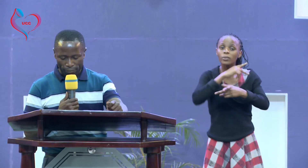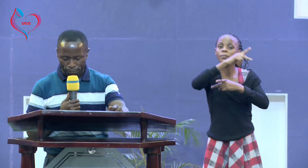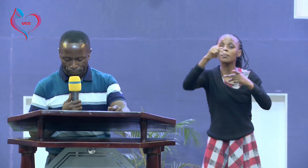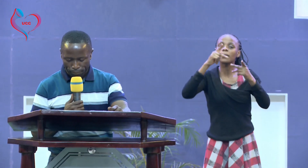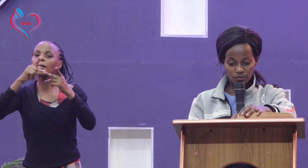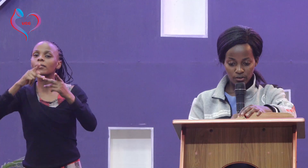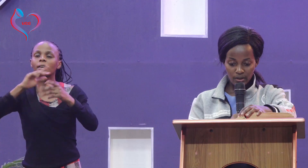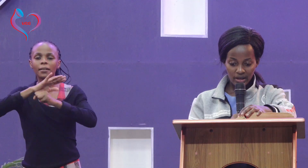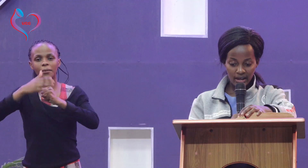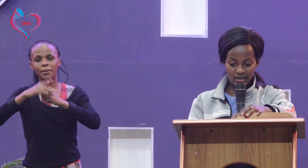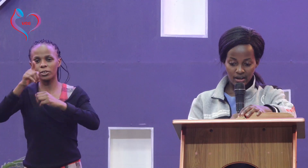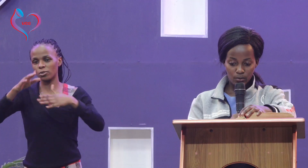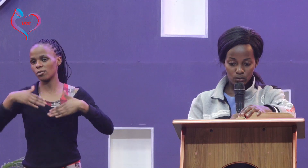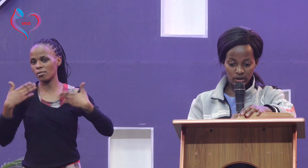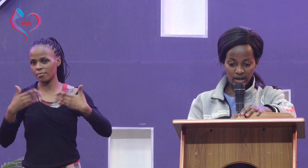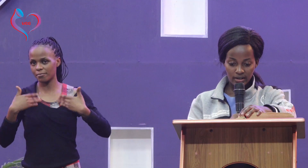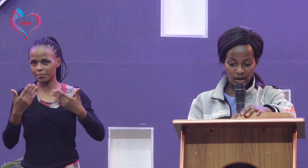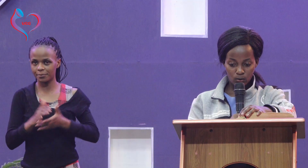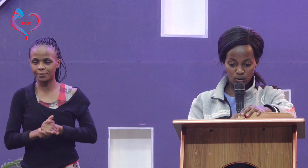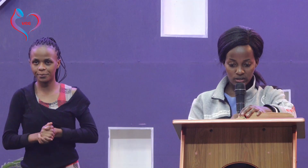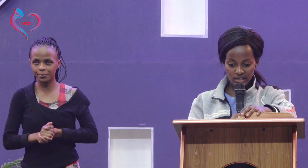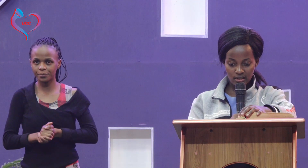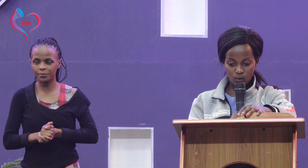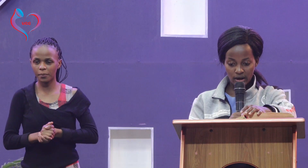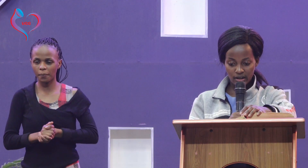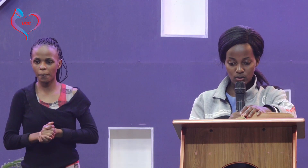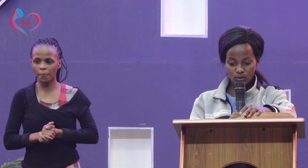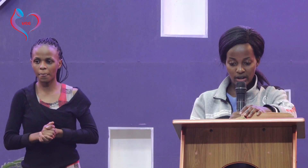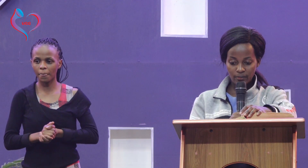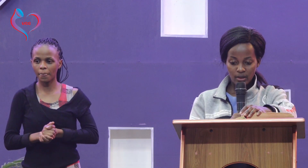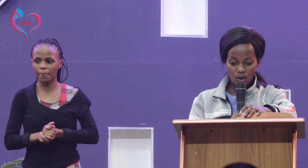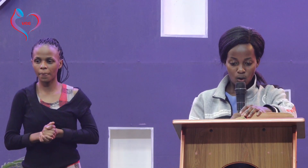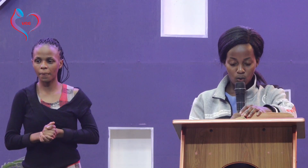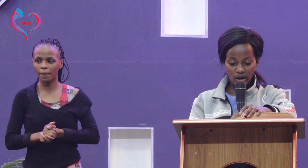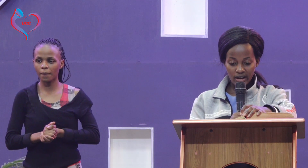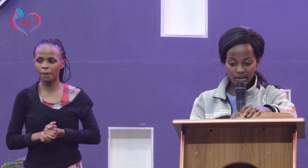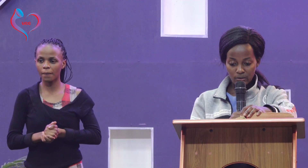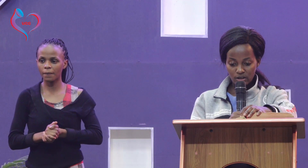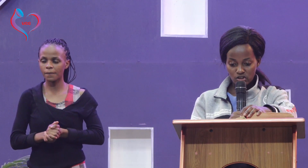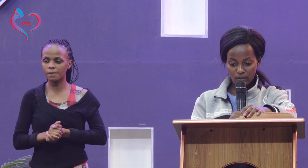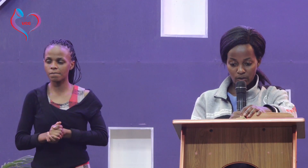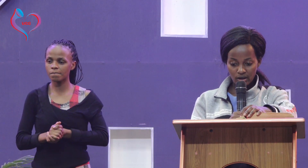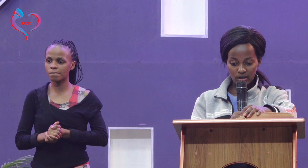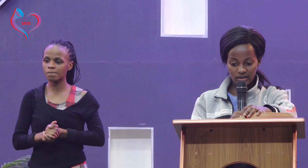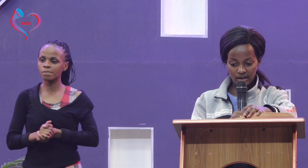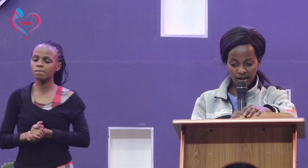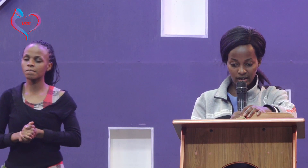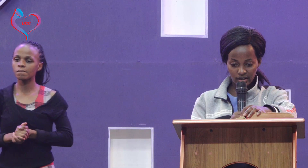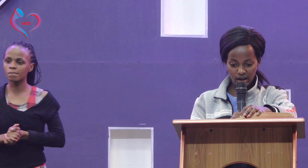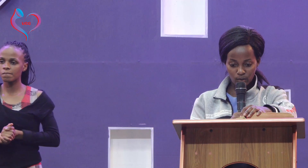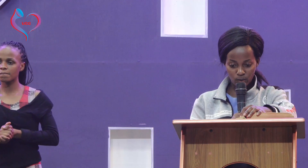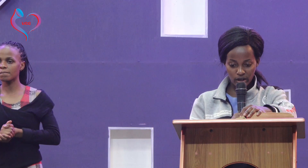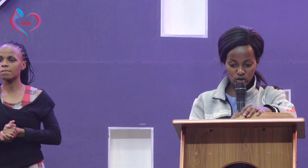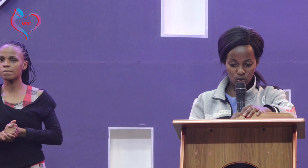will. Kyenvudde mbegayirira abooluganda olw'okusaasira kwa Katonda okuwangayo emibiri gyammwe nga